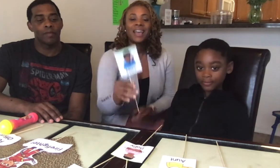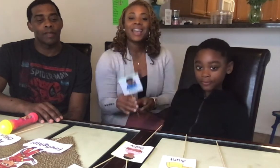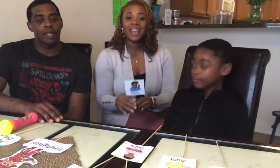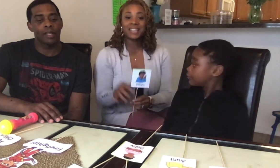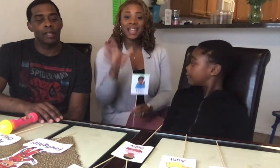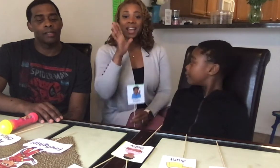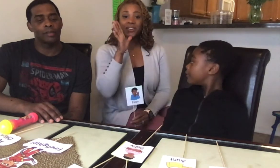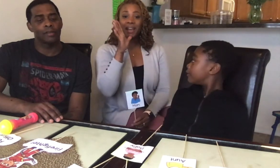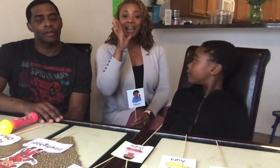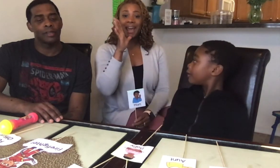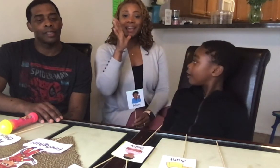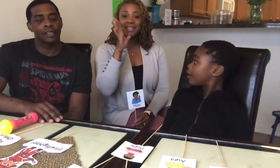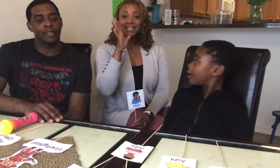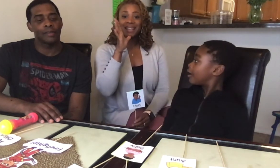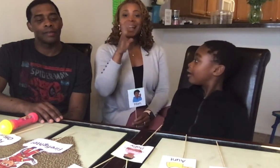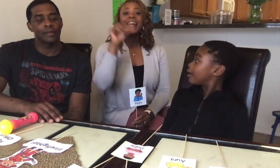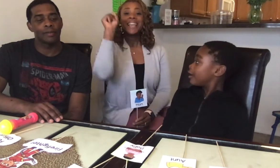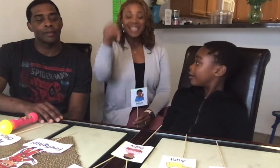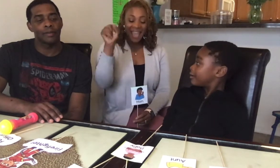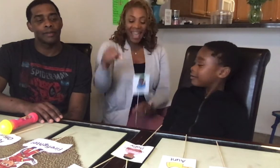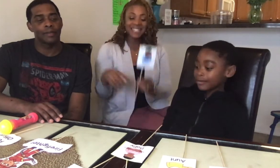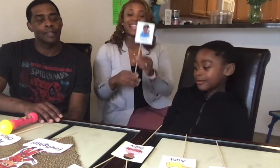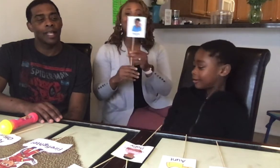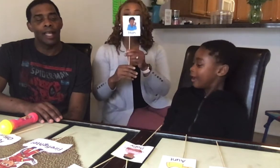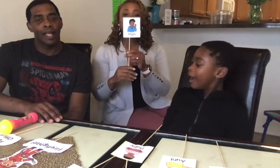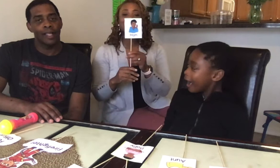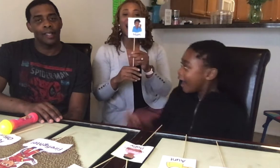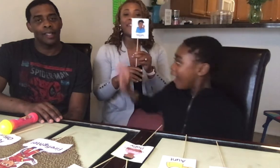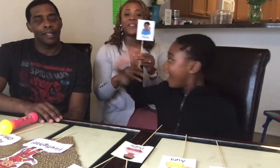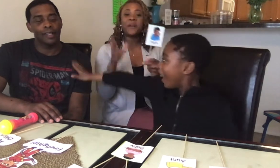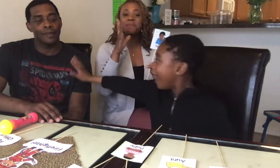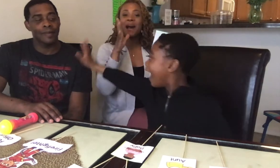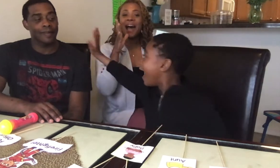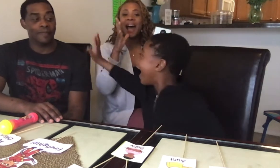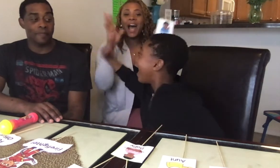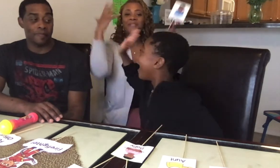Is that correct, guys? Yes, that is the sign for mom.